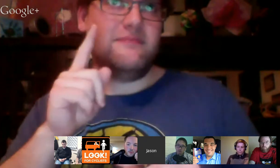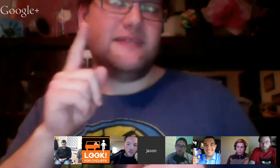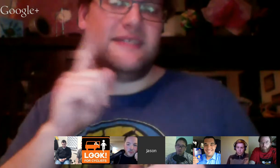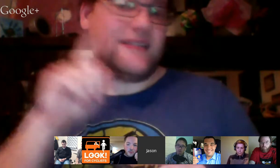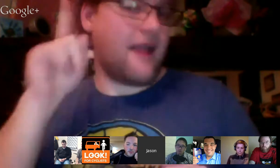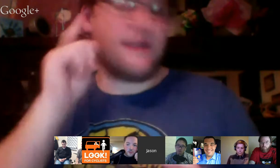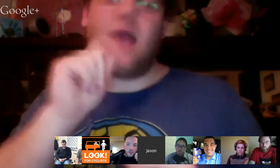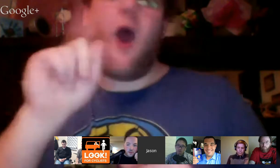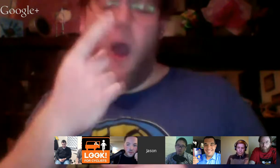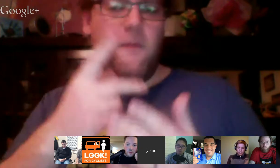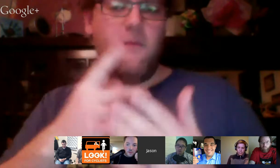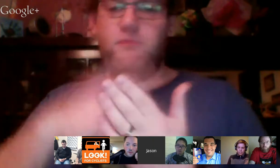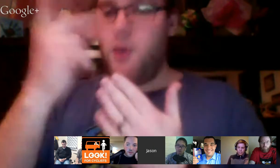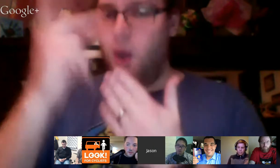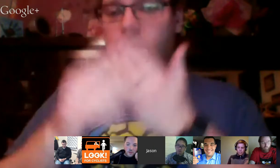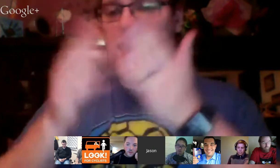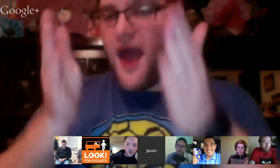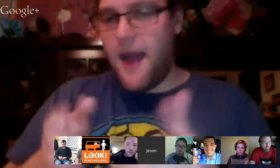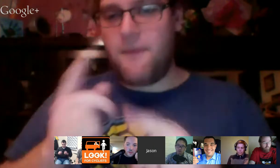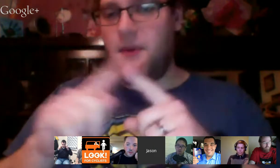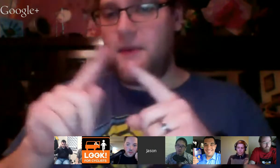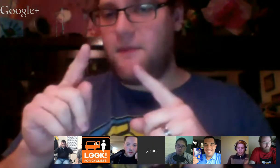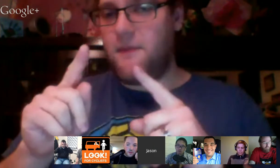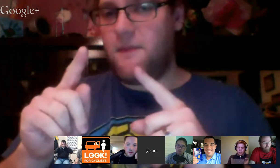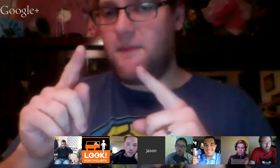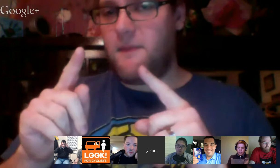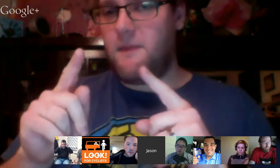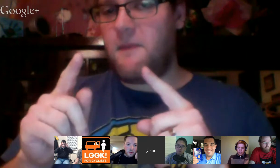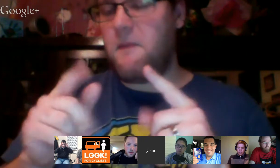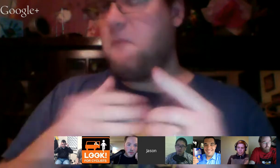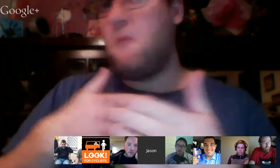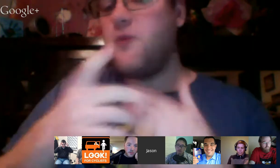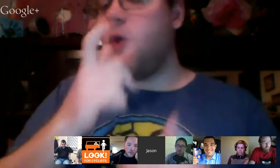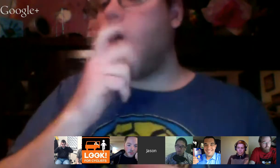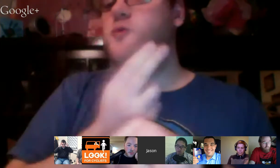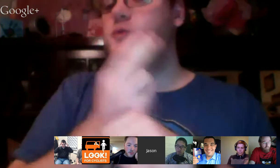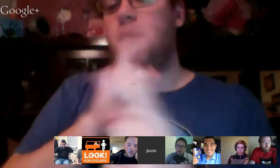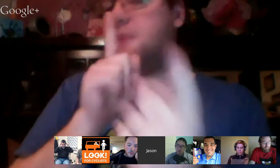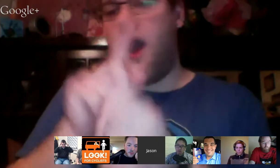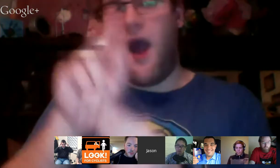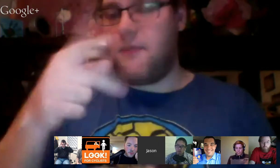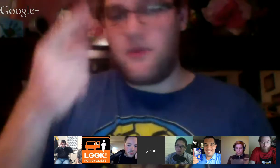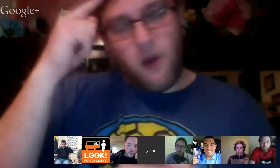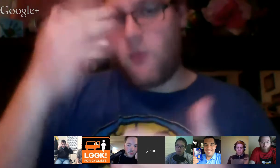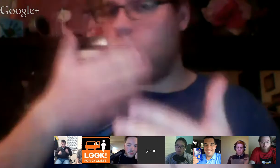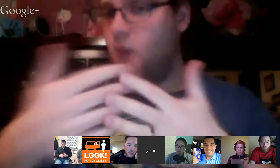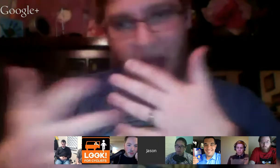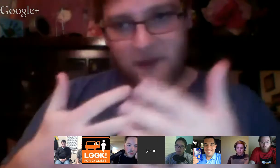It's a limited opportunity if you're deaf. If you're a deaf programmer, it's,